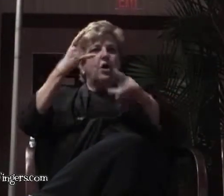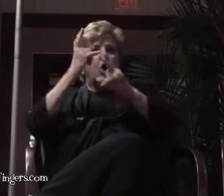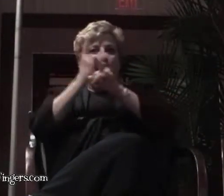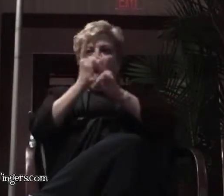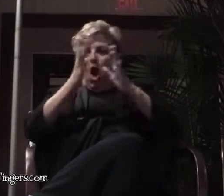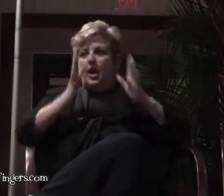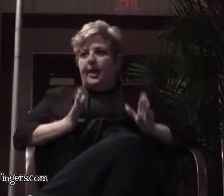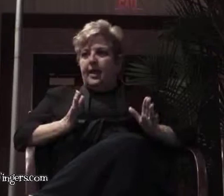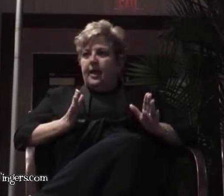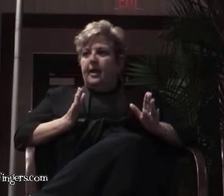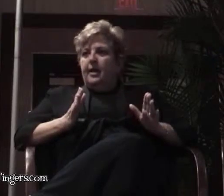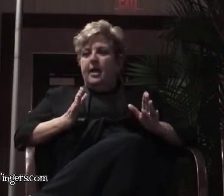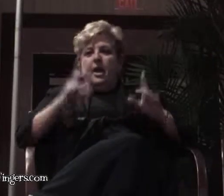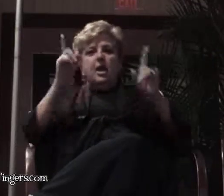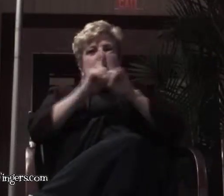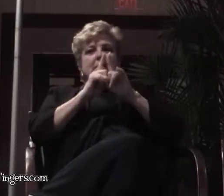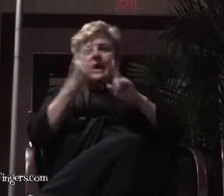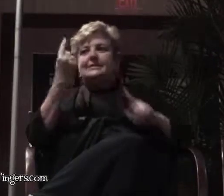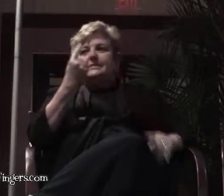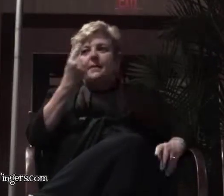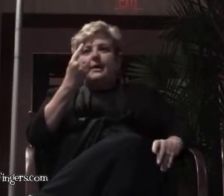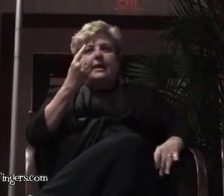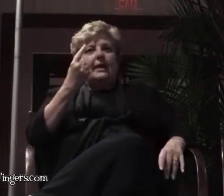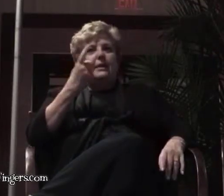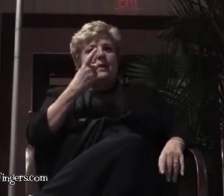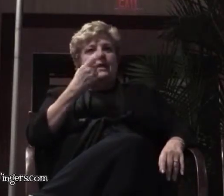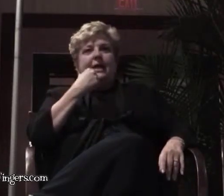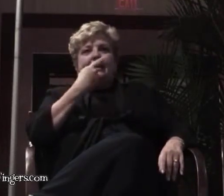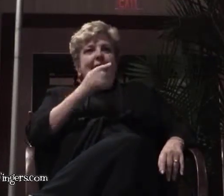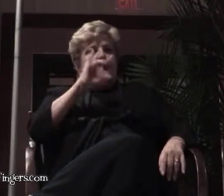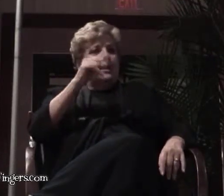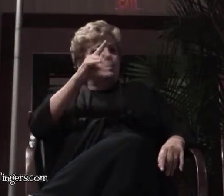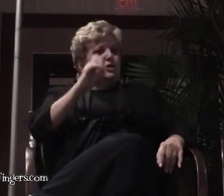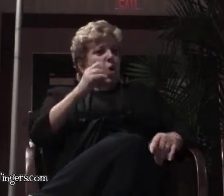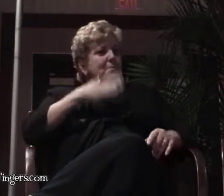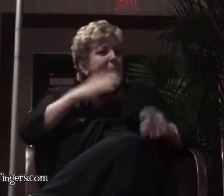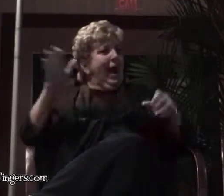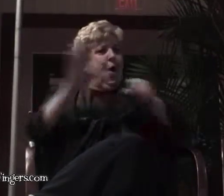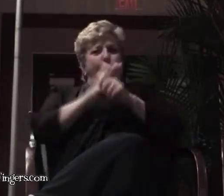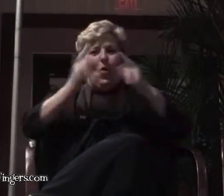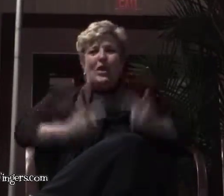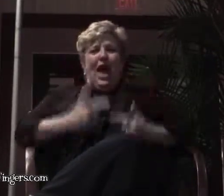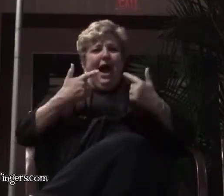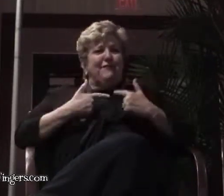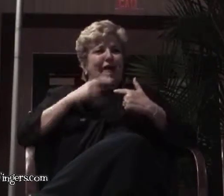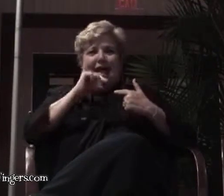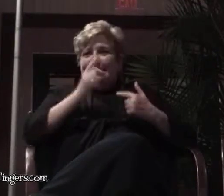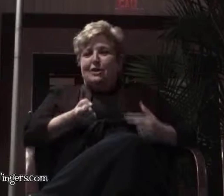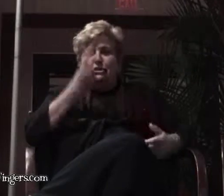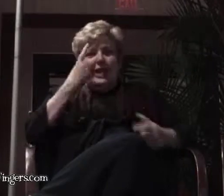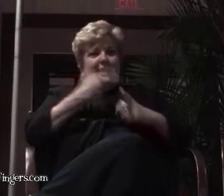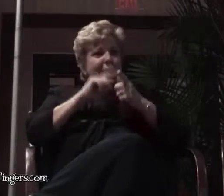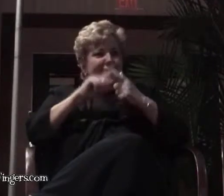It was like somebody had been telling a joke my whole life and I didn't get it. And then all of a sudden,